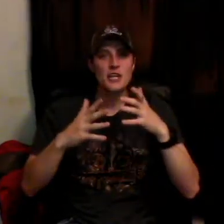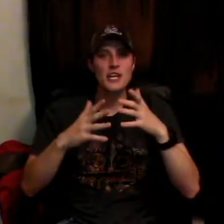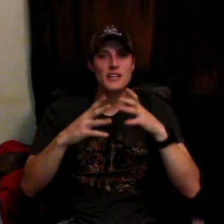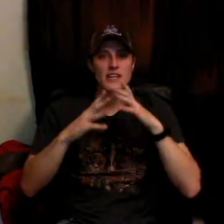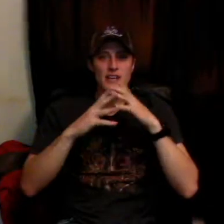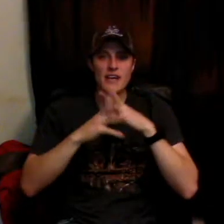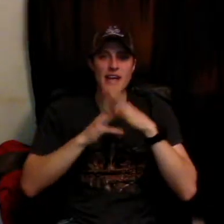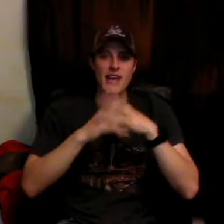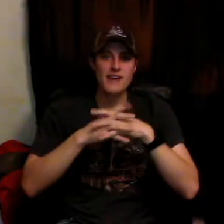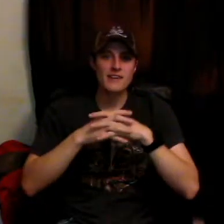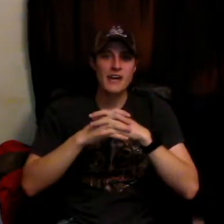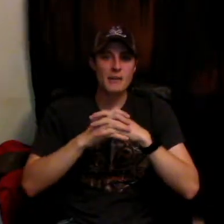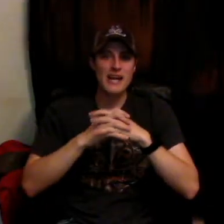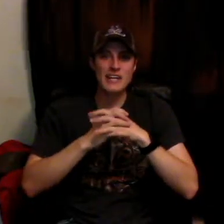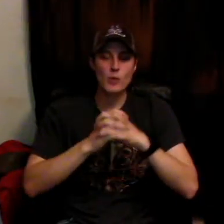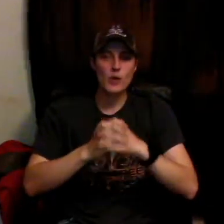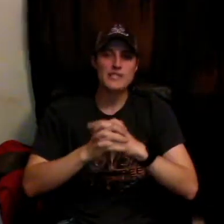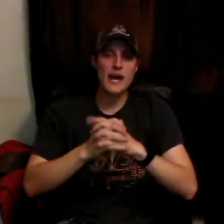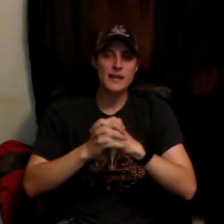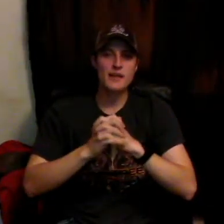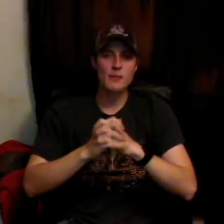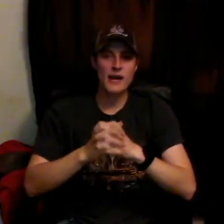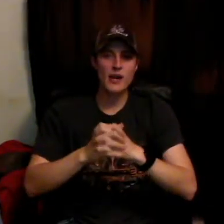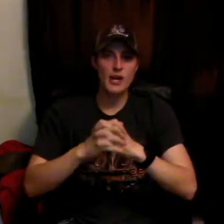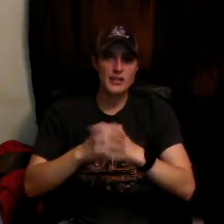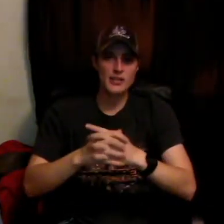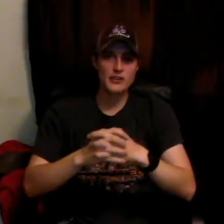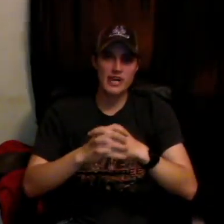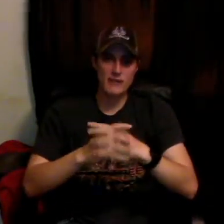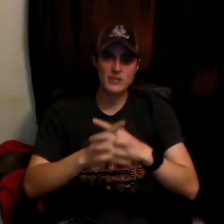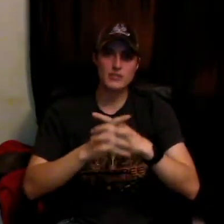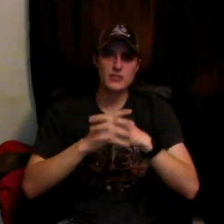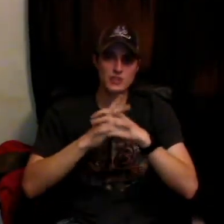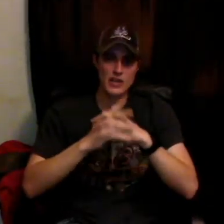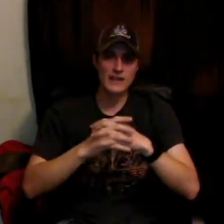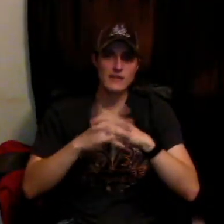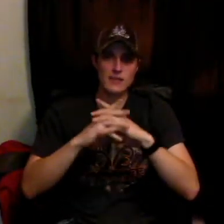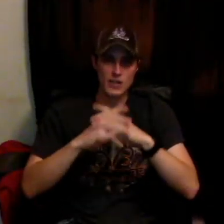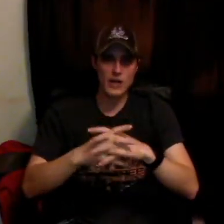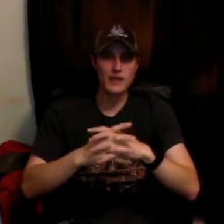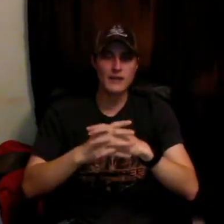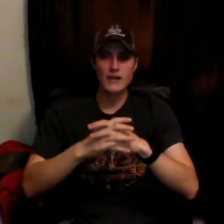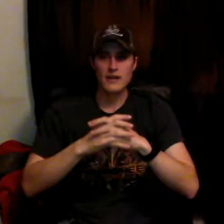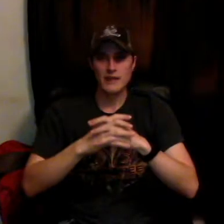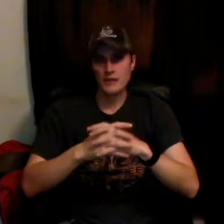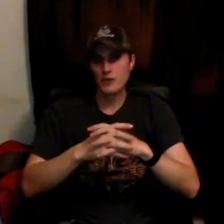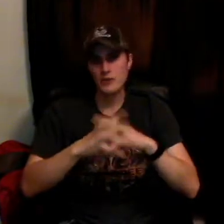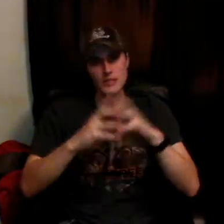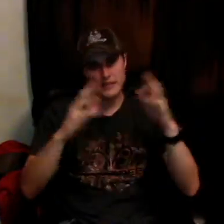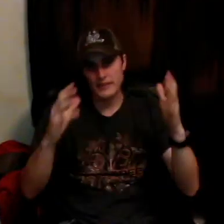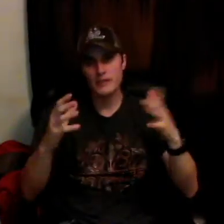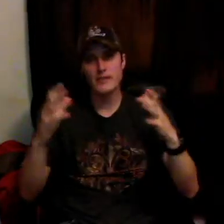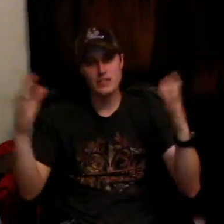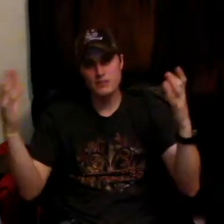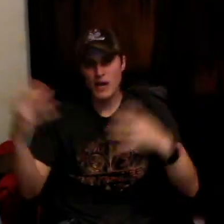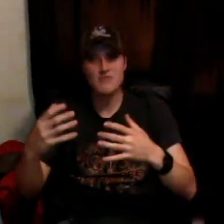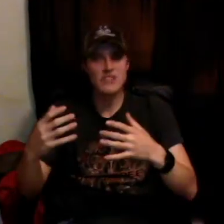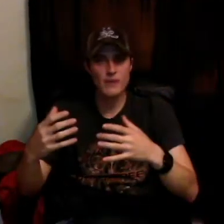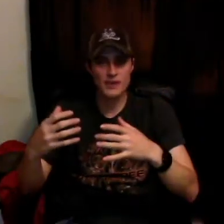shake, and I mean, I get more excited about a deer that I'm actually tracking and hunting than I do than a deer that just pops up out of